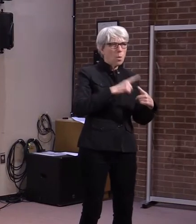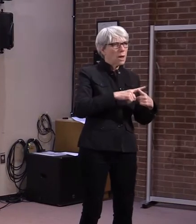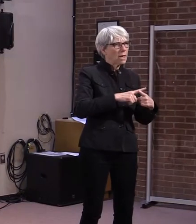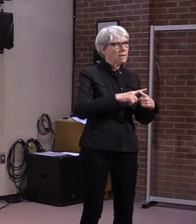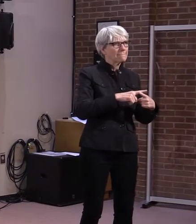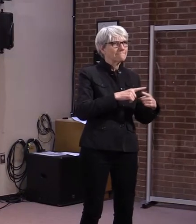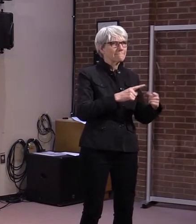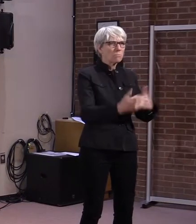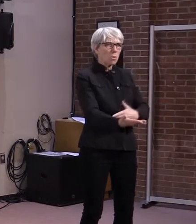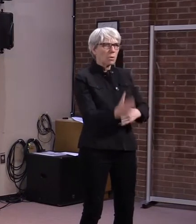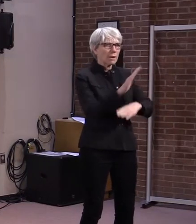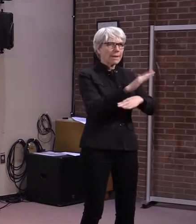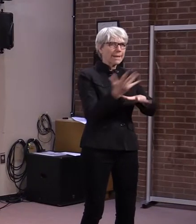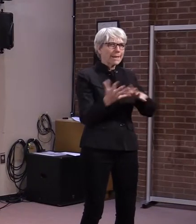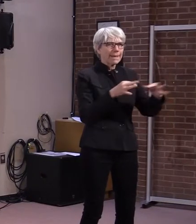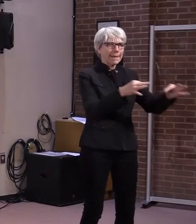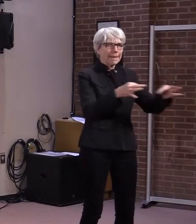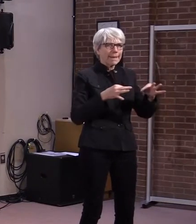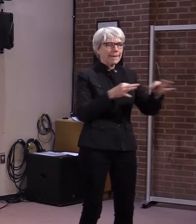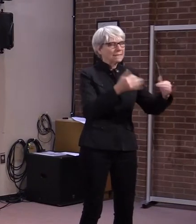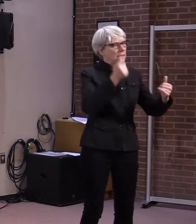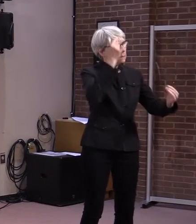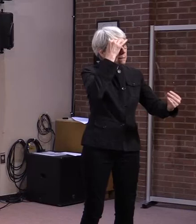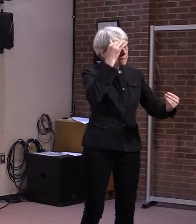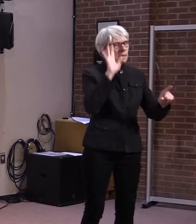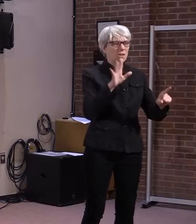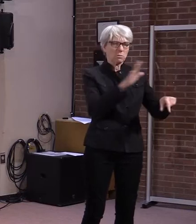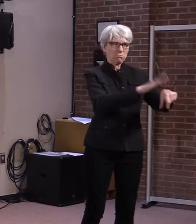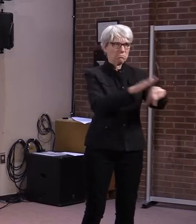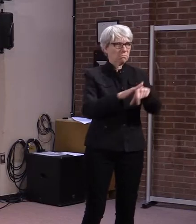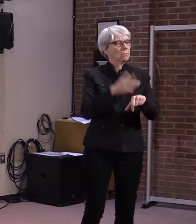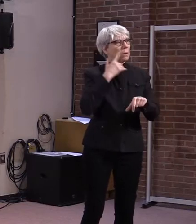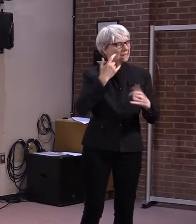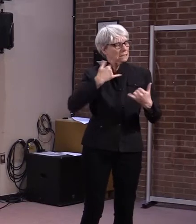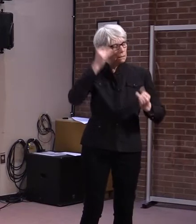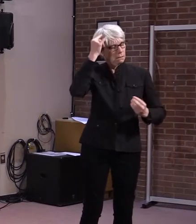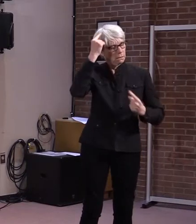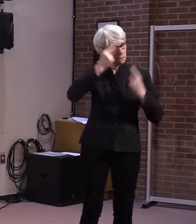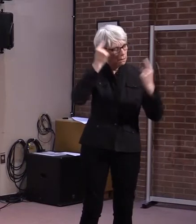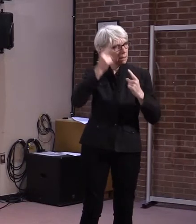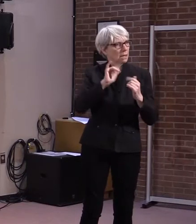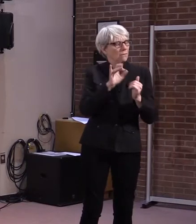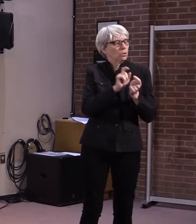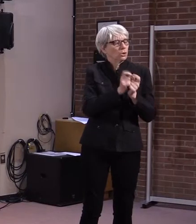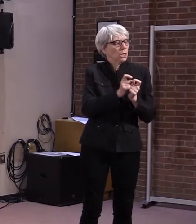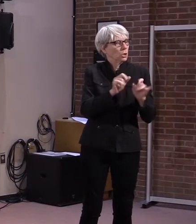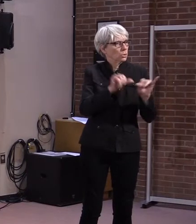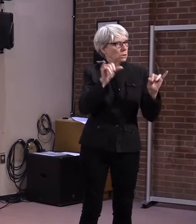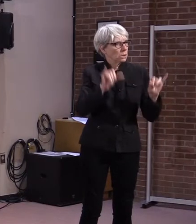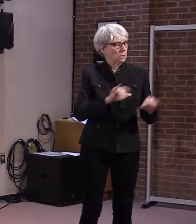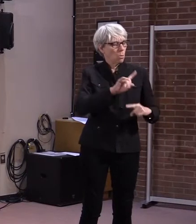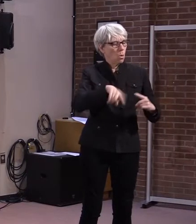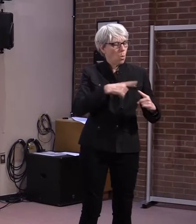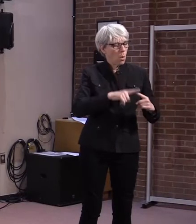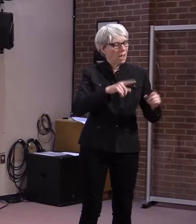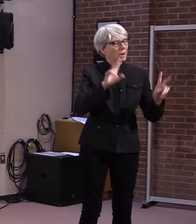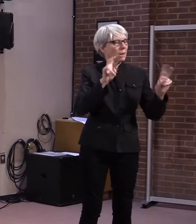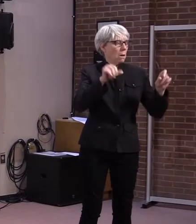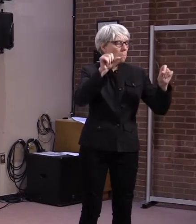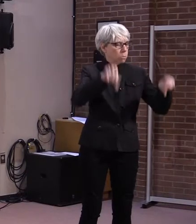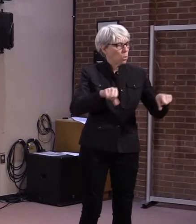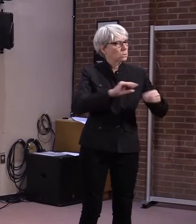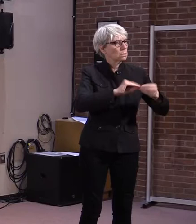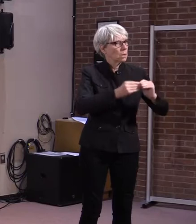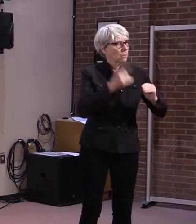wanted to give a heads up, since this is under active examination, so we don't surprise anyone if we make